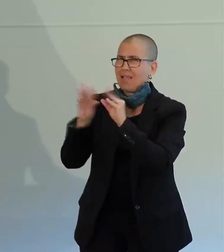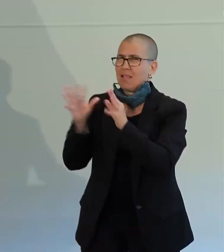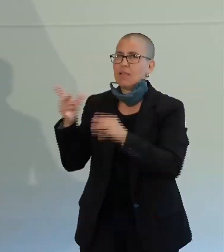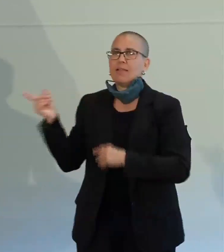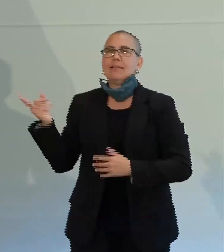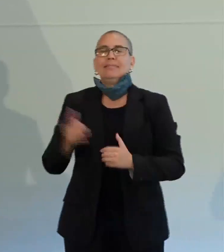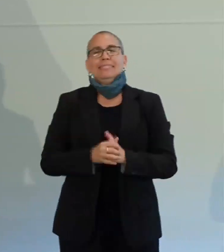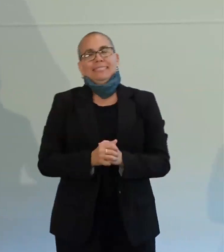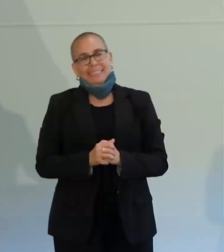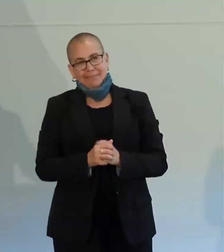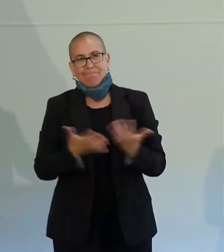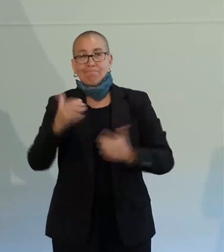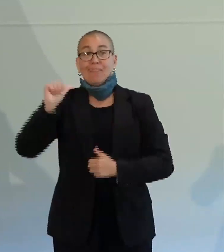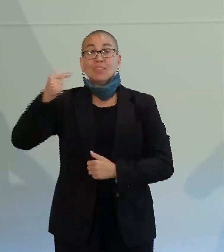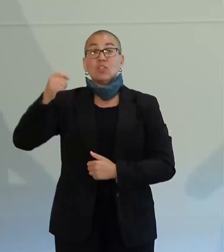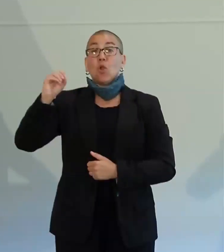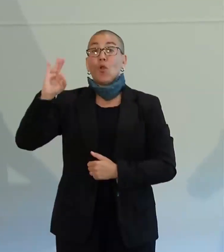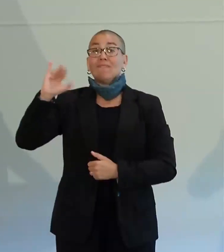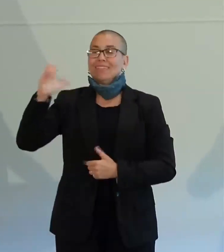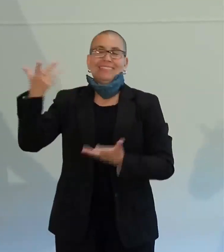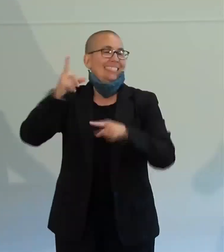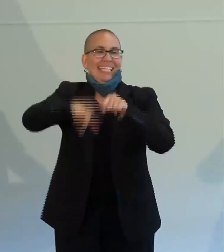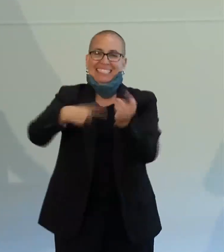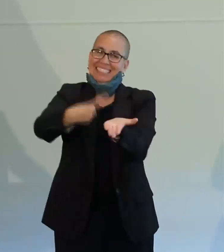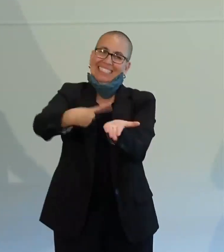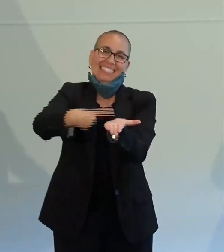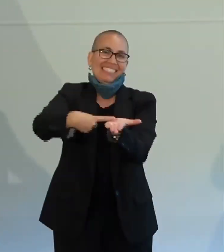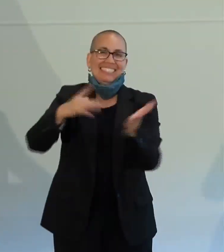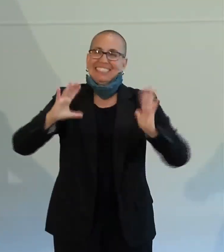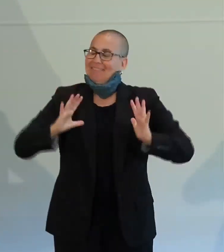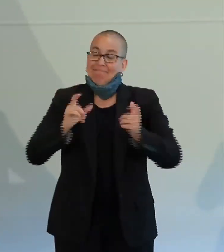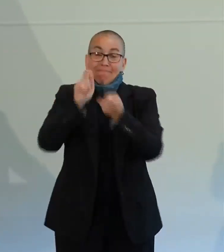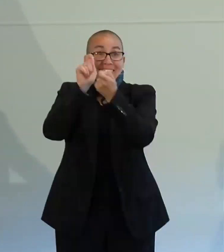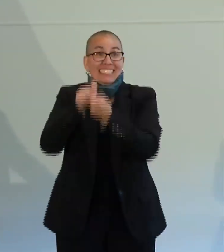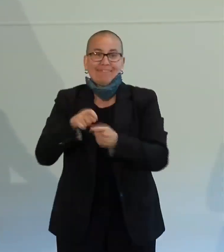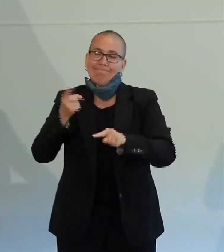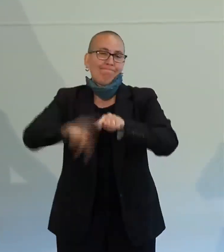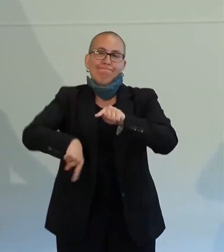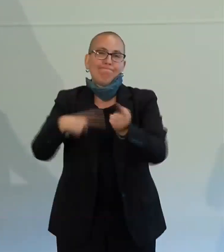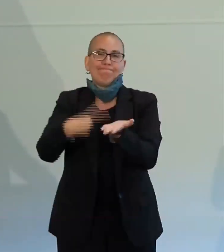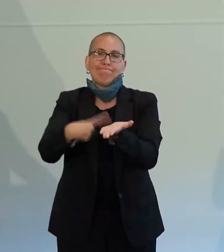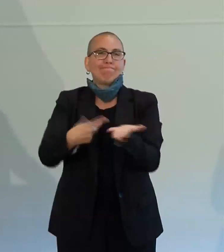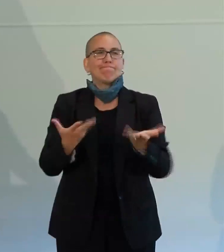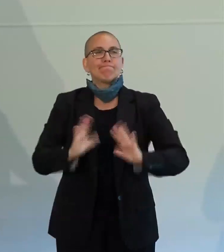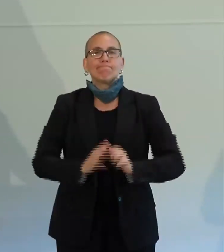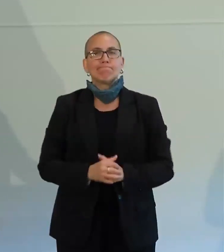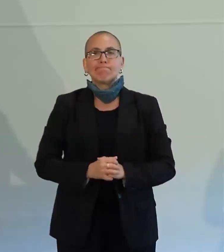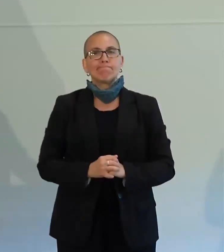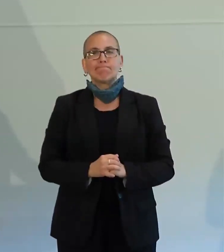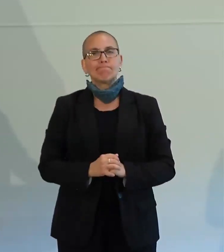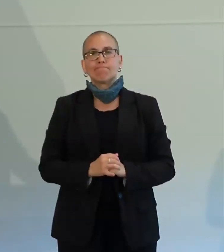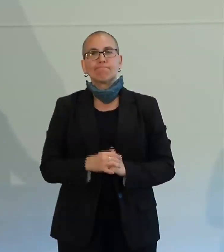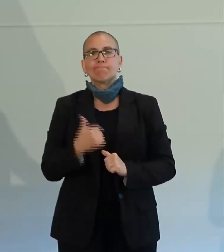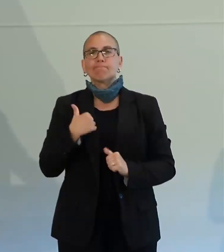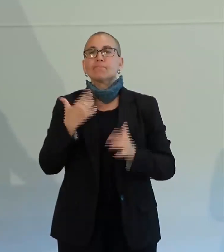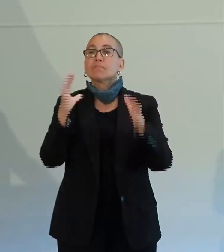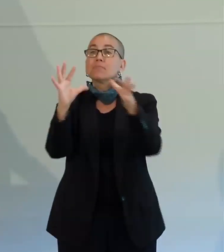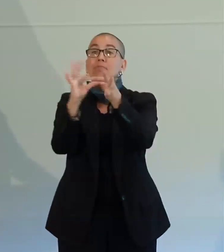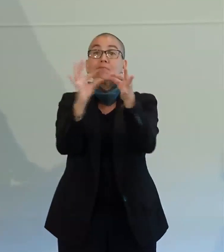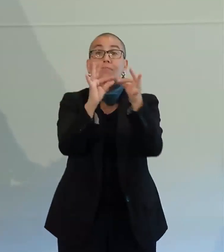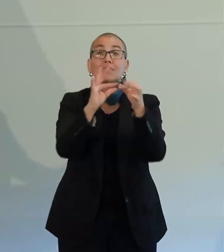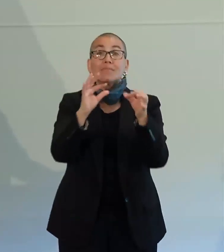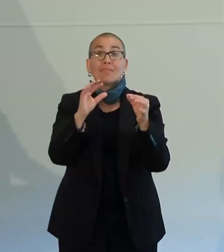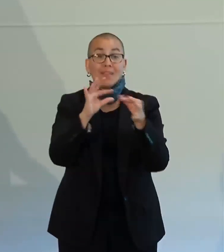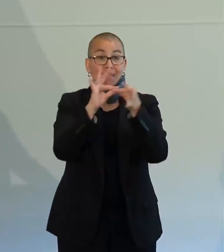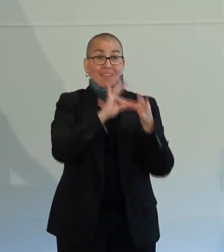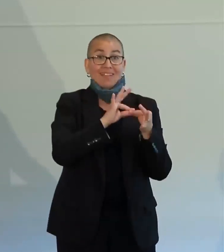said, we can't speak about all the details of the case other than what's really in the complaint at this time. I will tell you, with any investigation, as I've told you all from the very beginning,